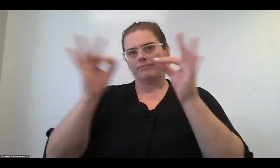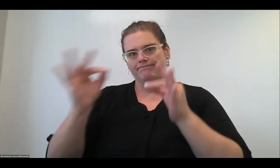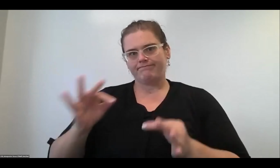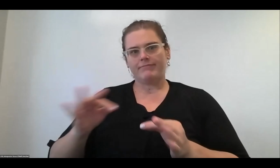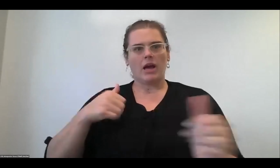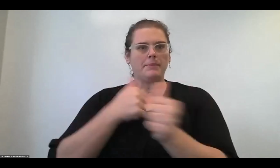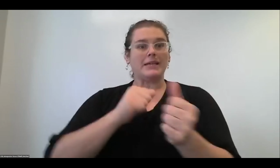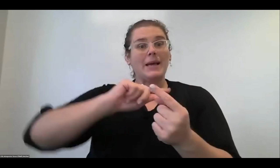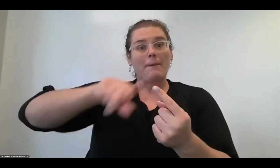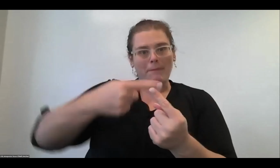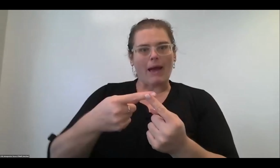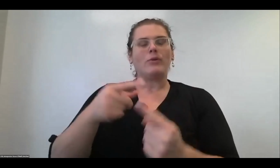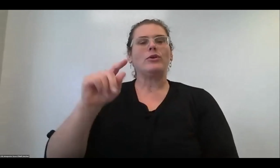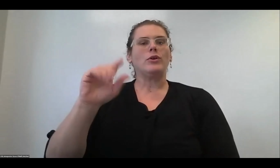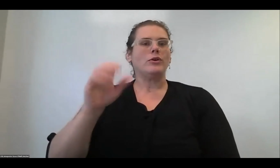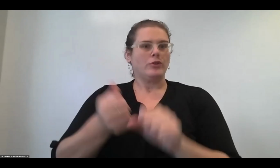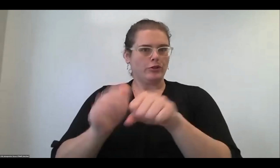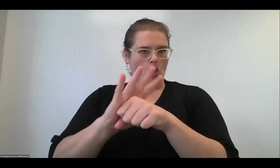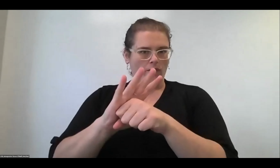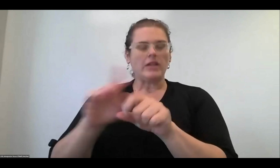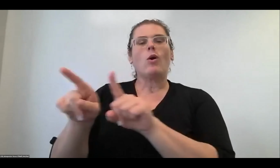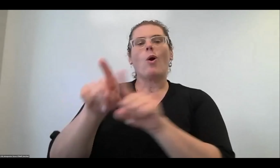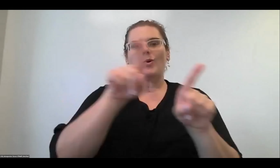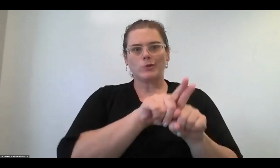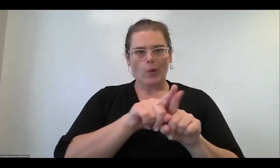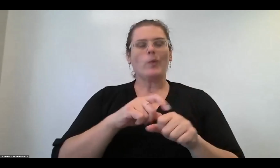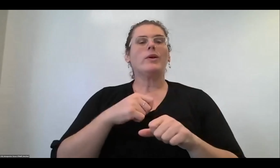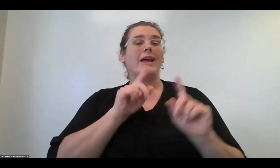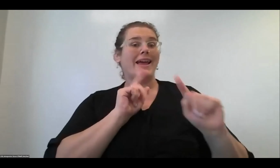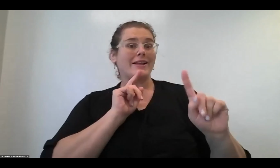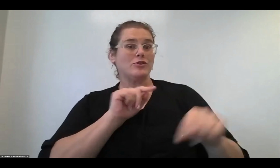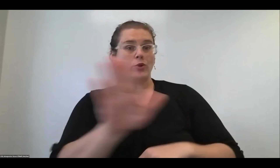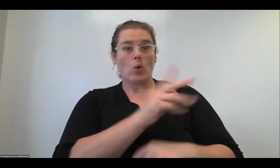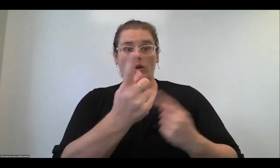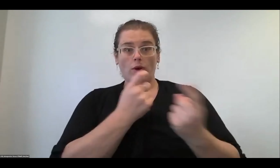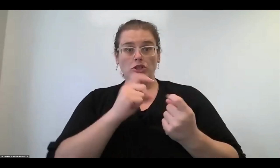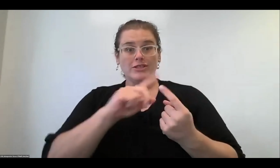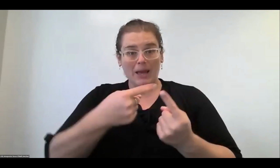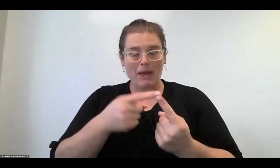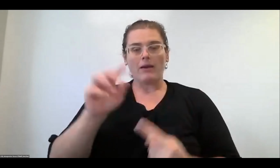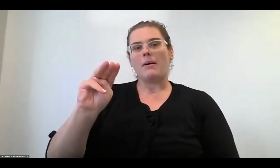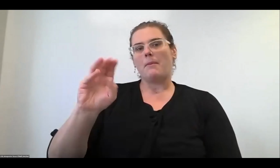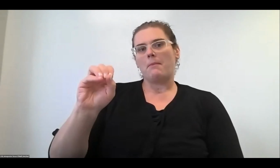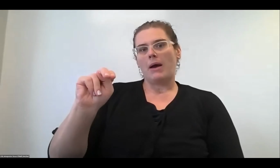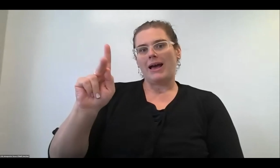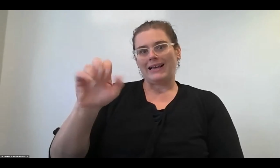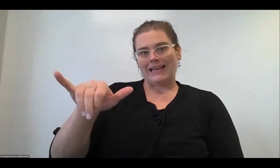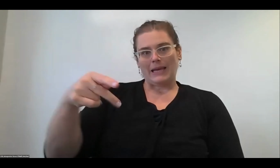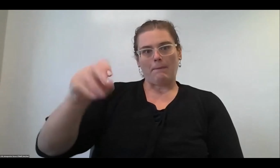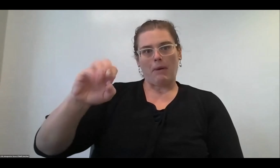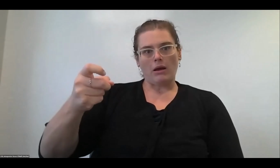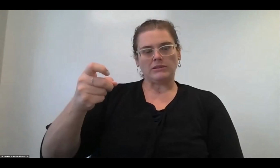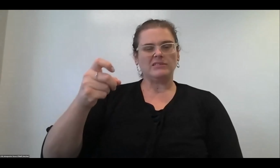well as answer questions that people may have about monkeypox. In addition, we will get back